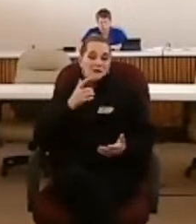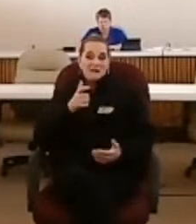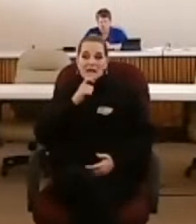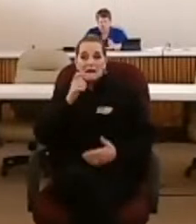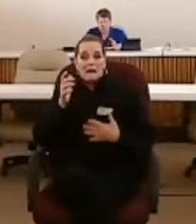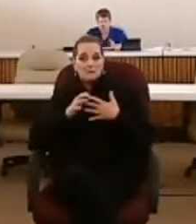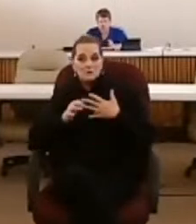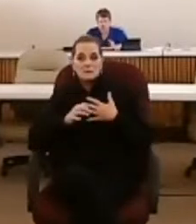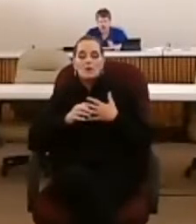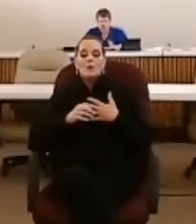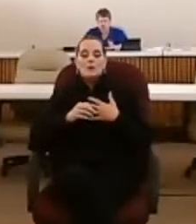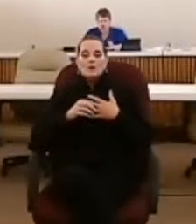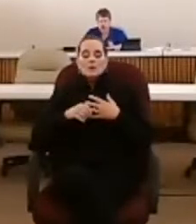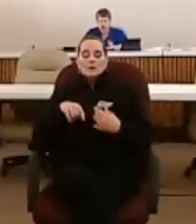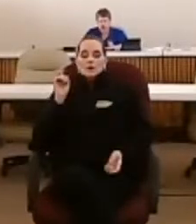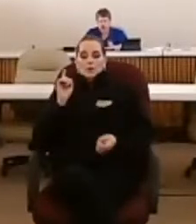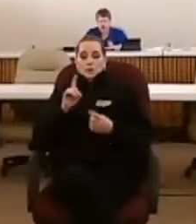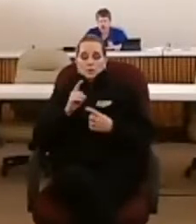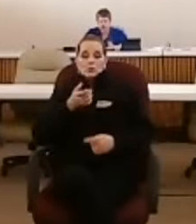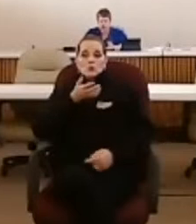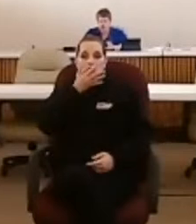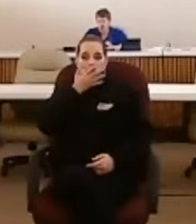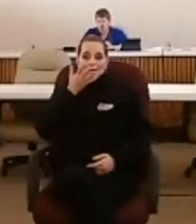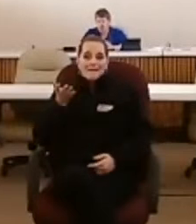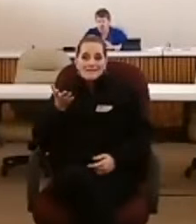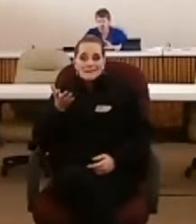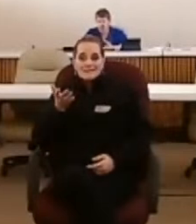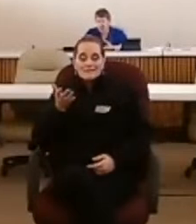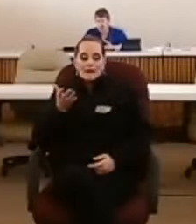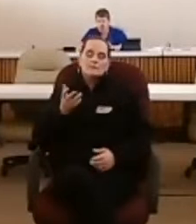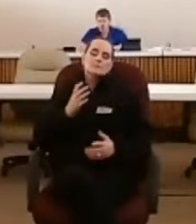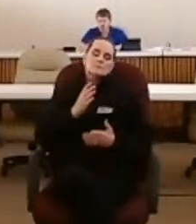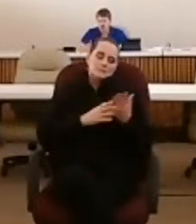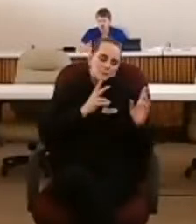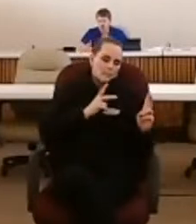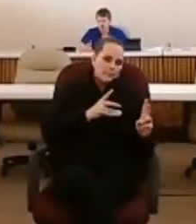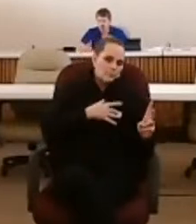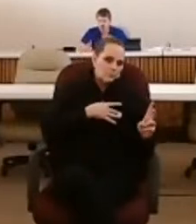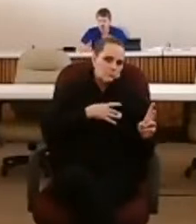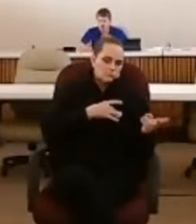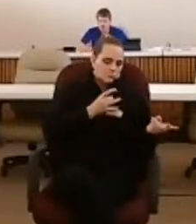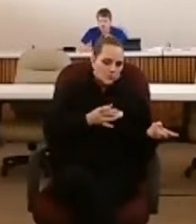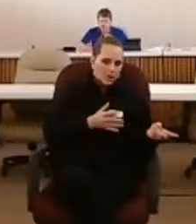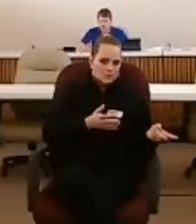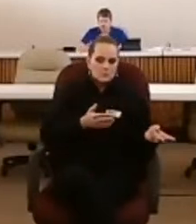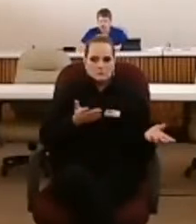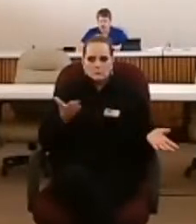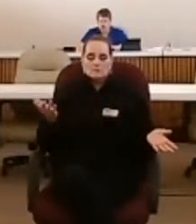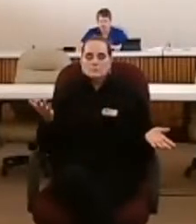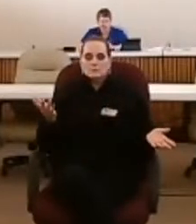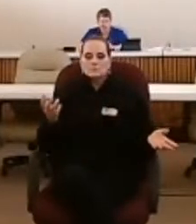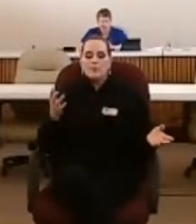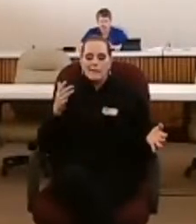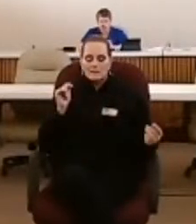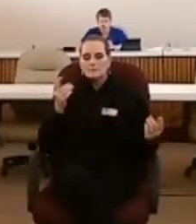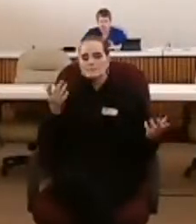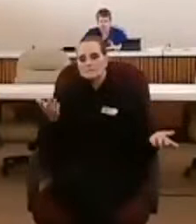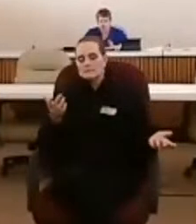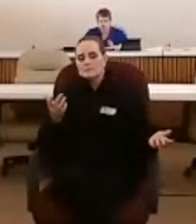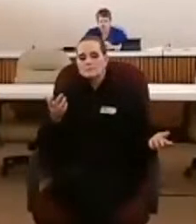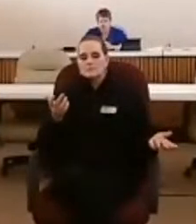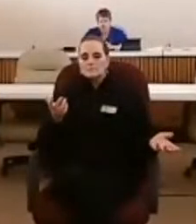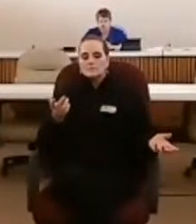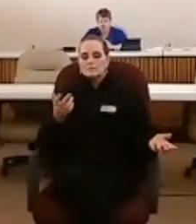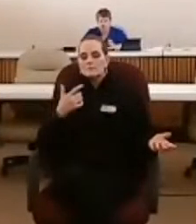option to reduce the grassy area. And some people like that and some people don't. But it sounds like